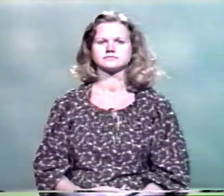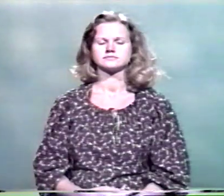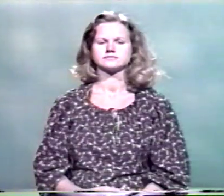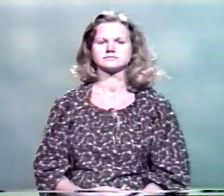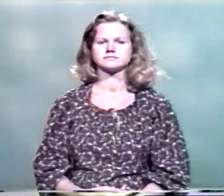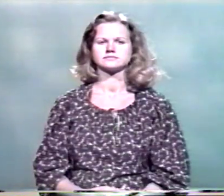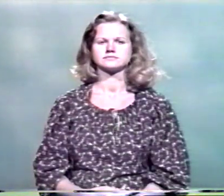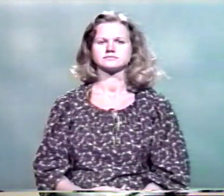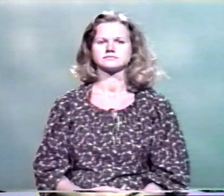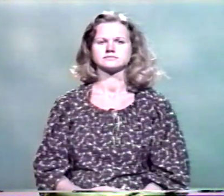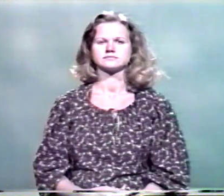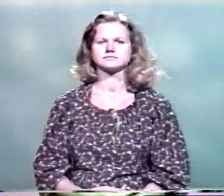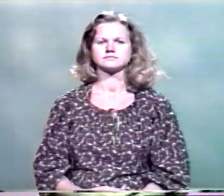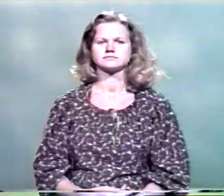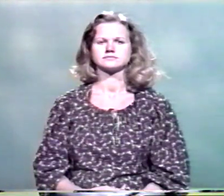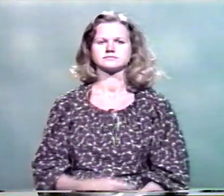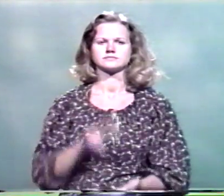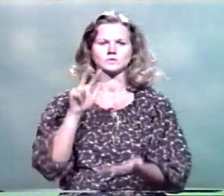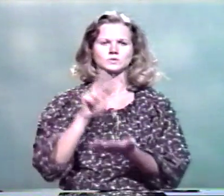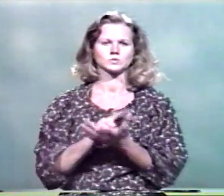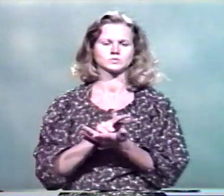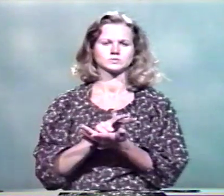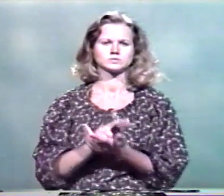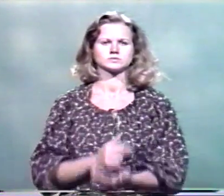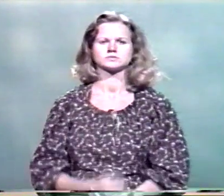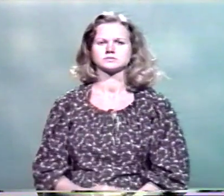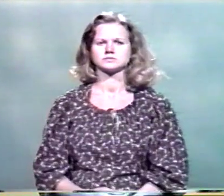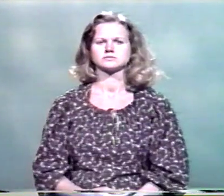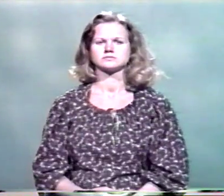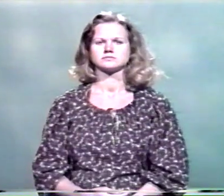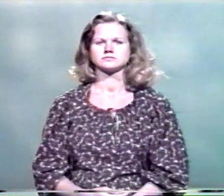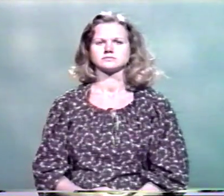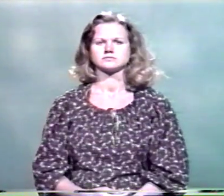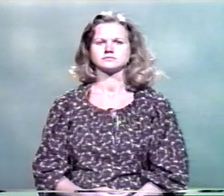To lose, the opposite of win. To lose.